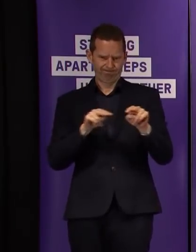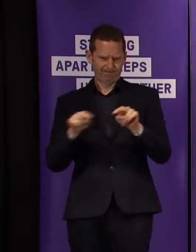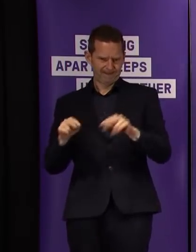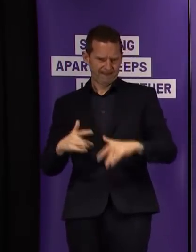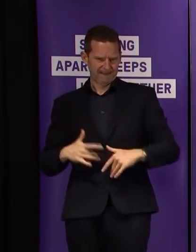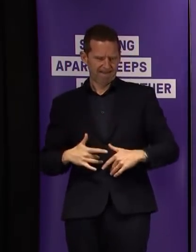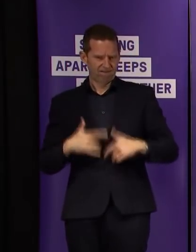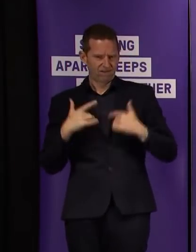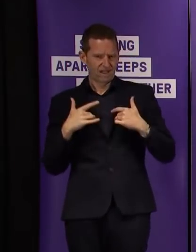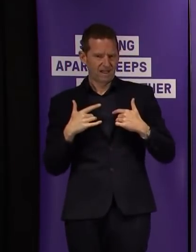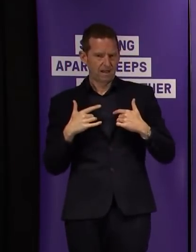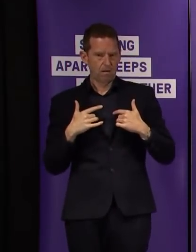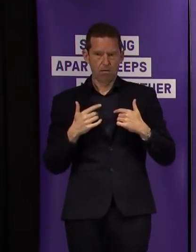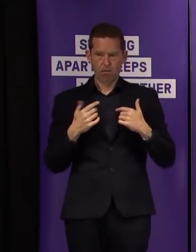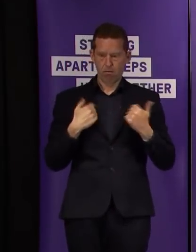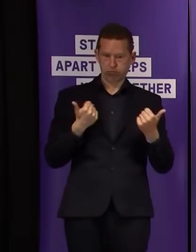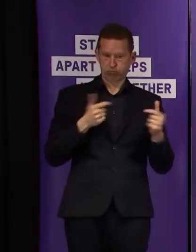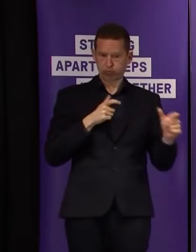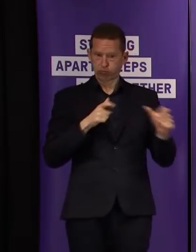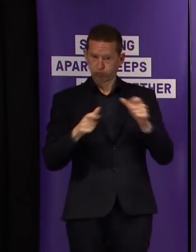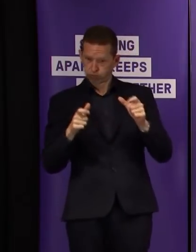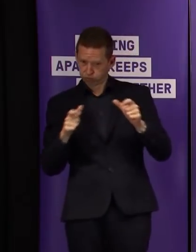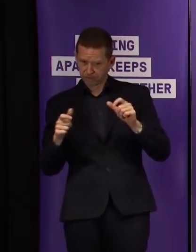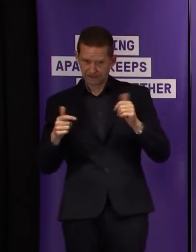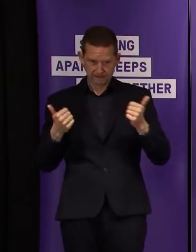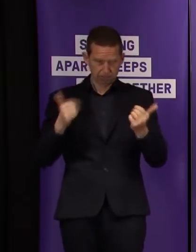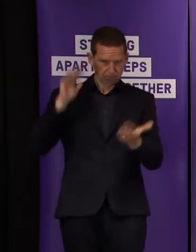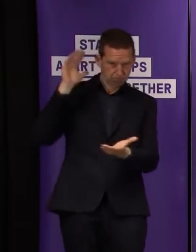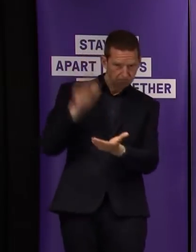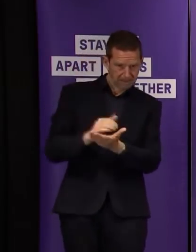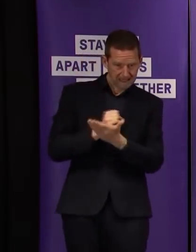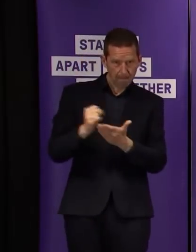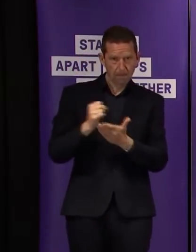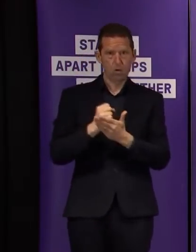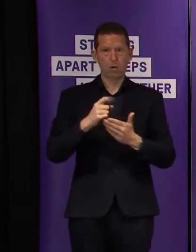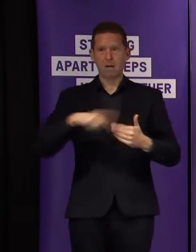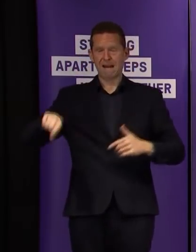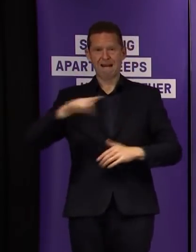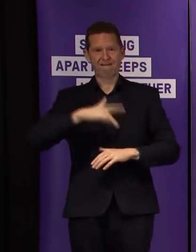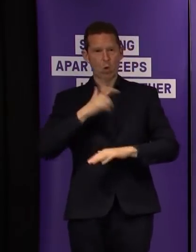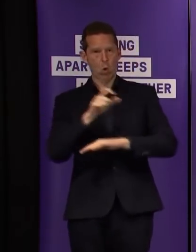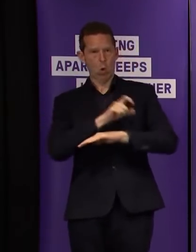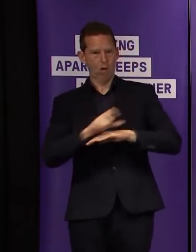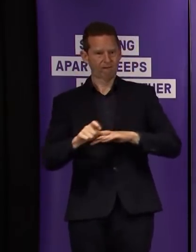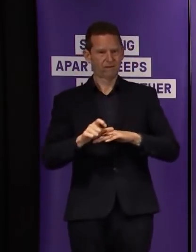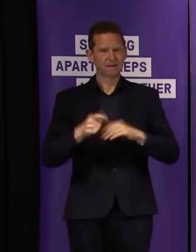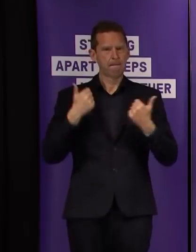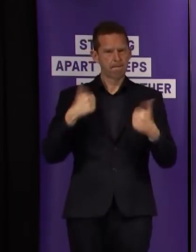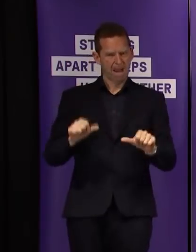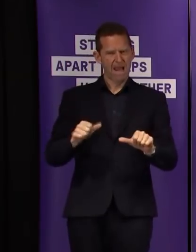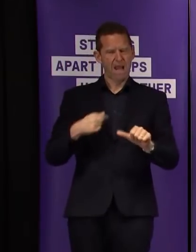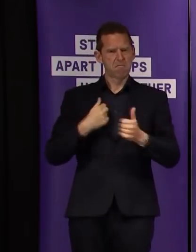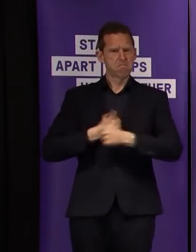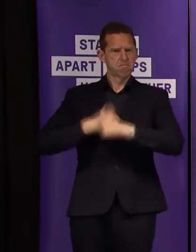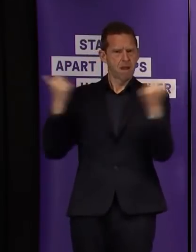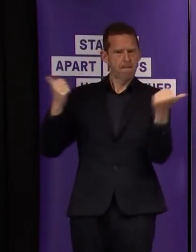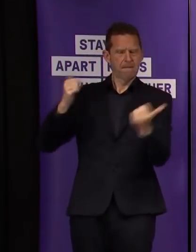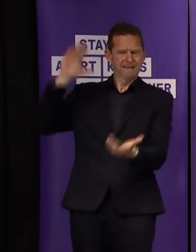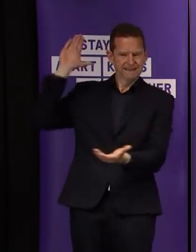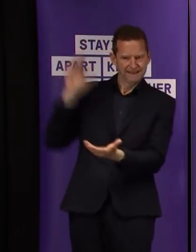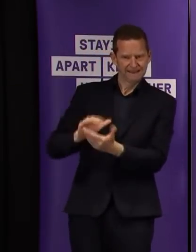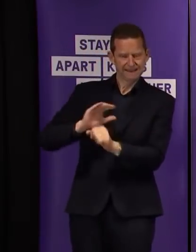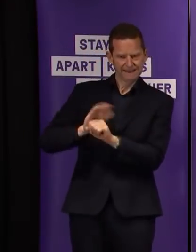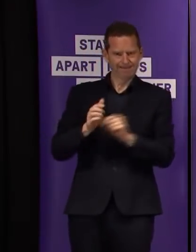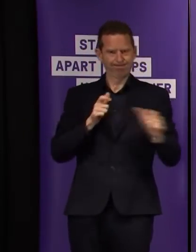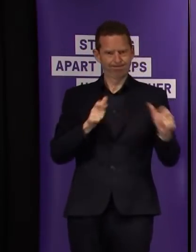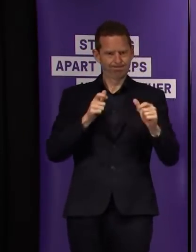of, as best you can have complete control, but when we move to that point where we can all confidently say we have this actively suppressed, that we've found